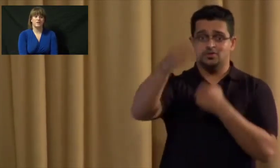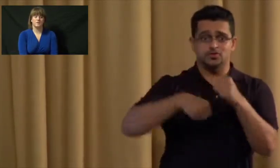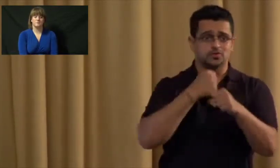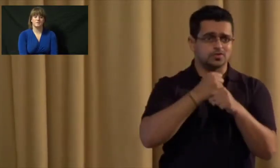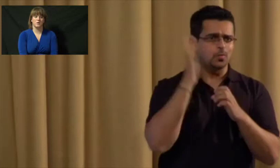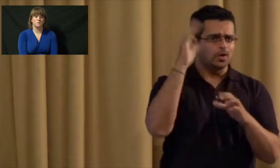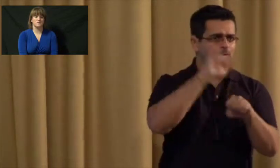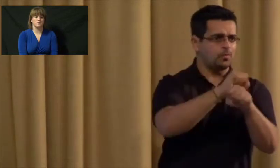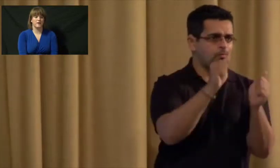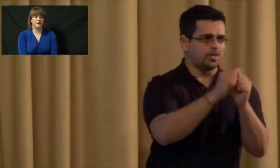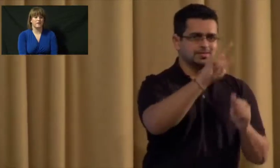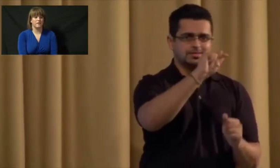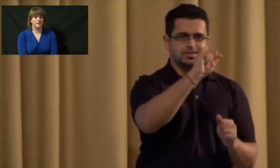to slowly spread.